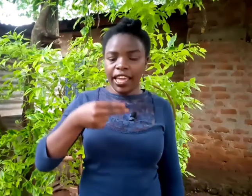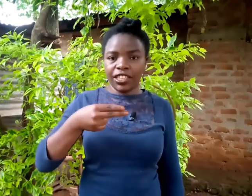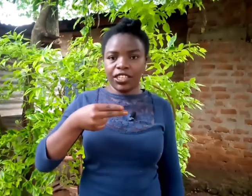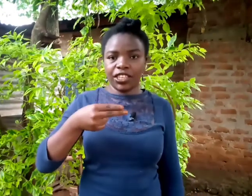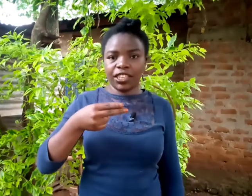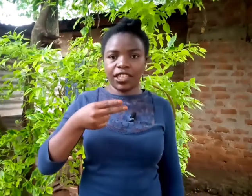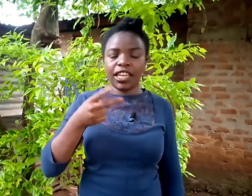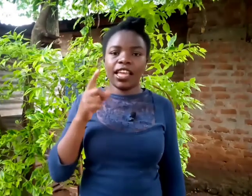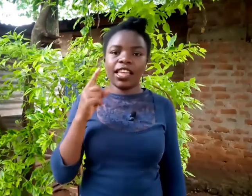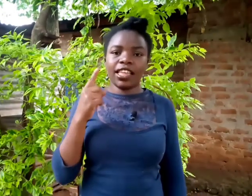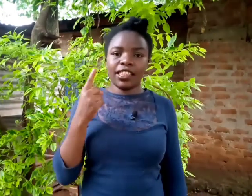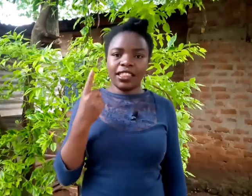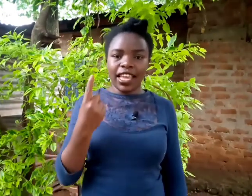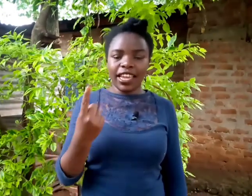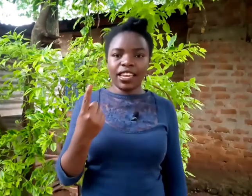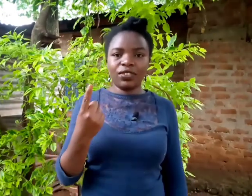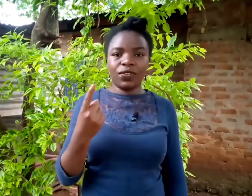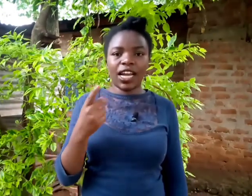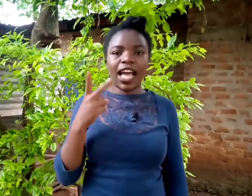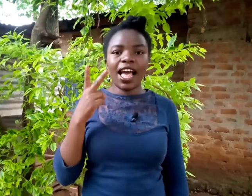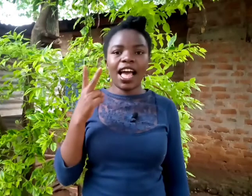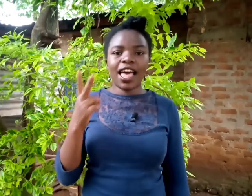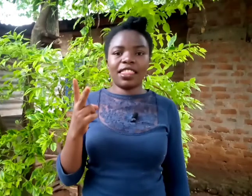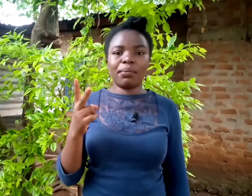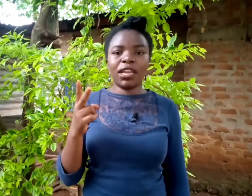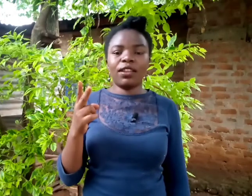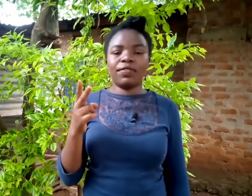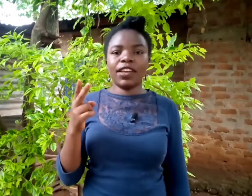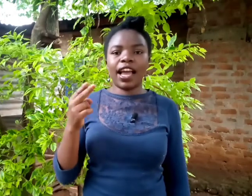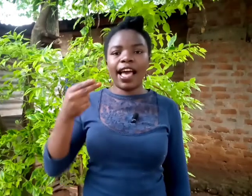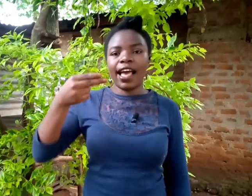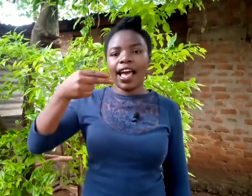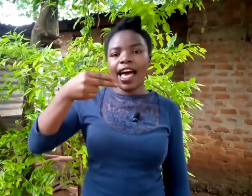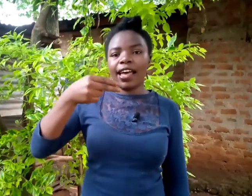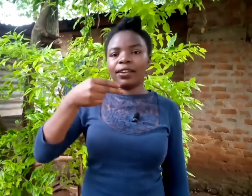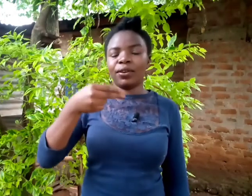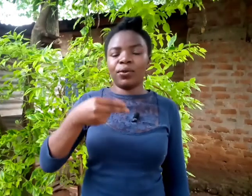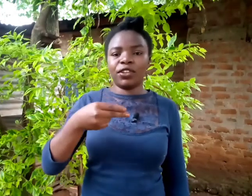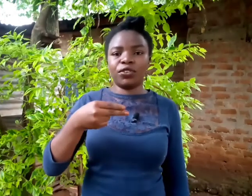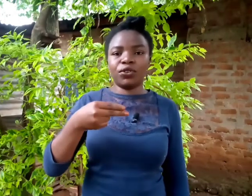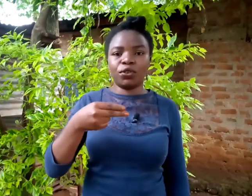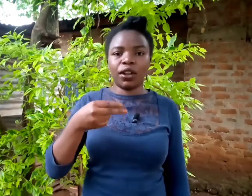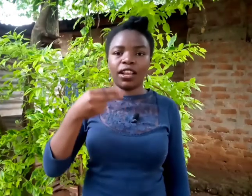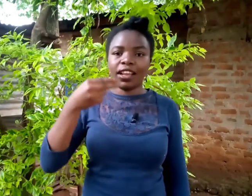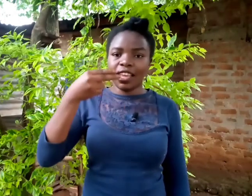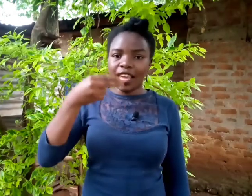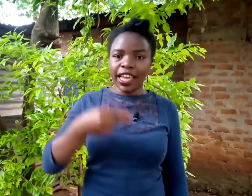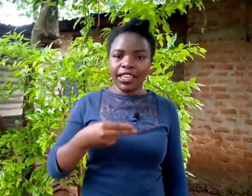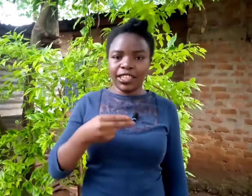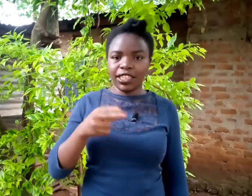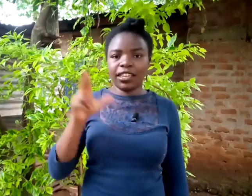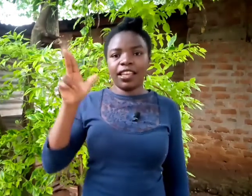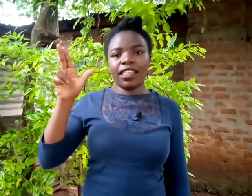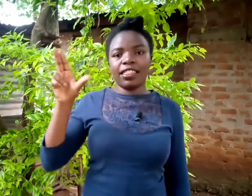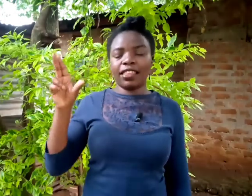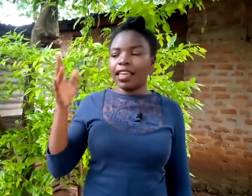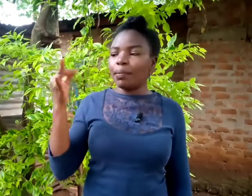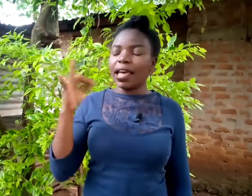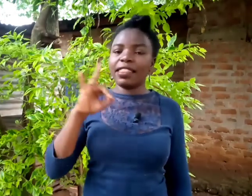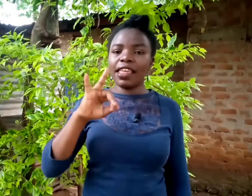H. The index finger and the middle finger are horizontal. H. The thumb and the other